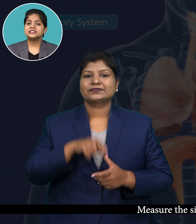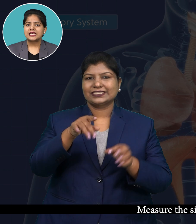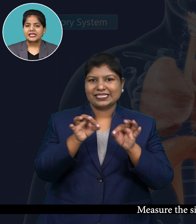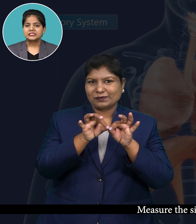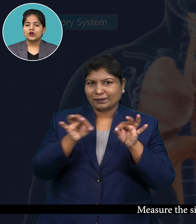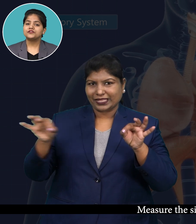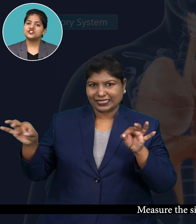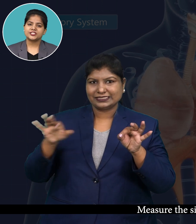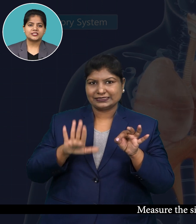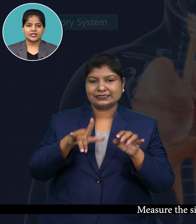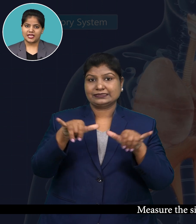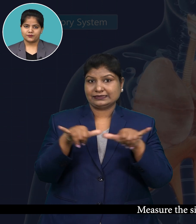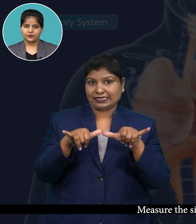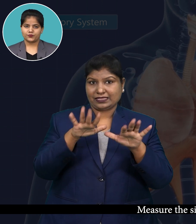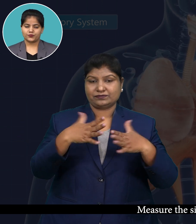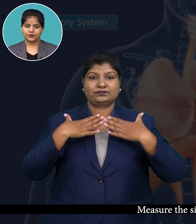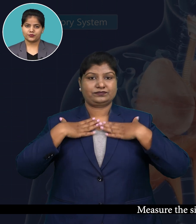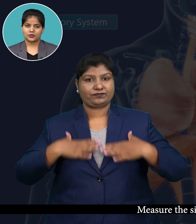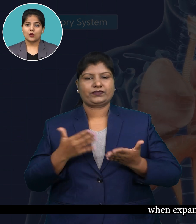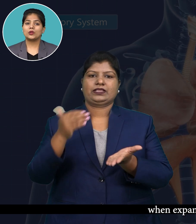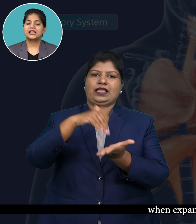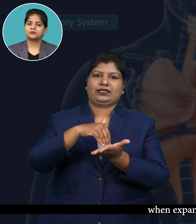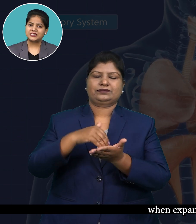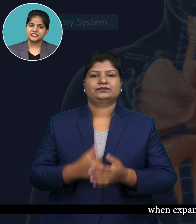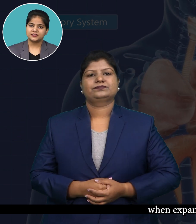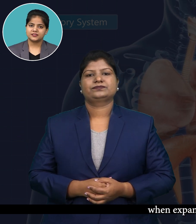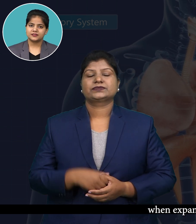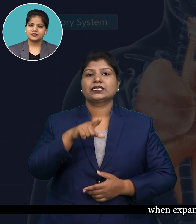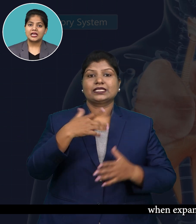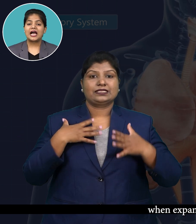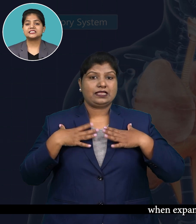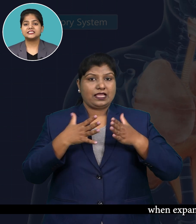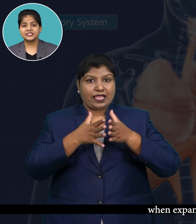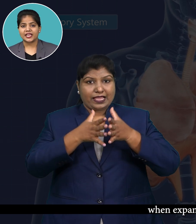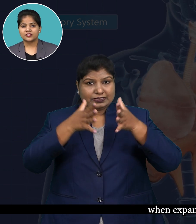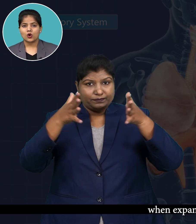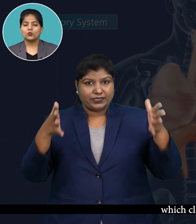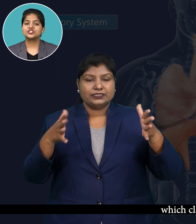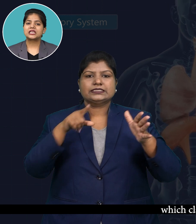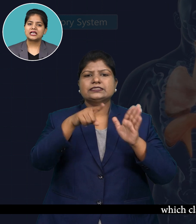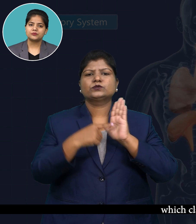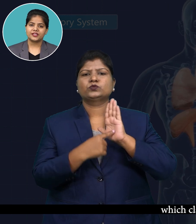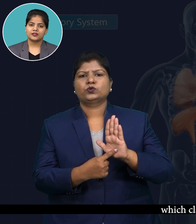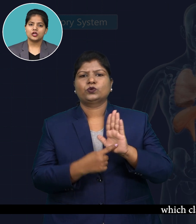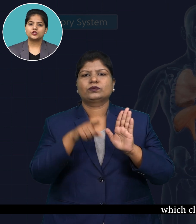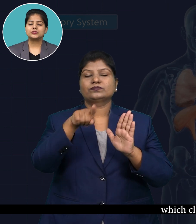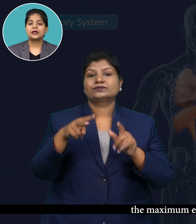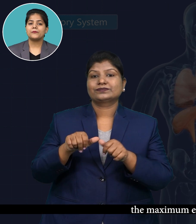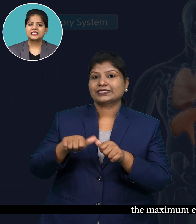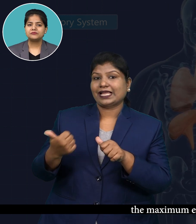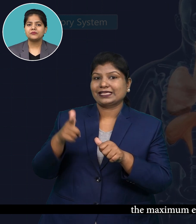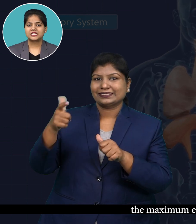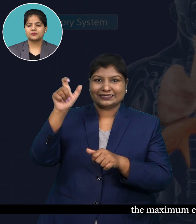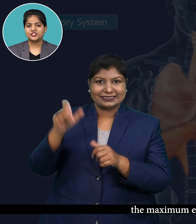Measure the size of the chest again when expanded and indicate which classmate shows